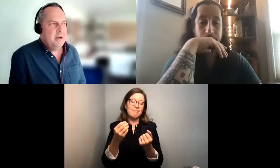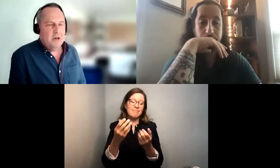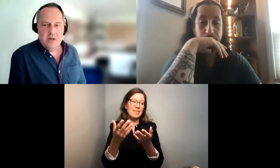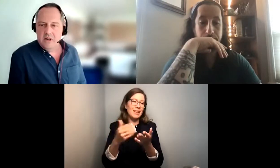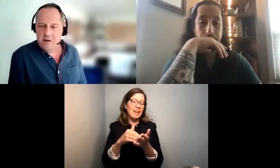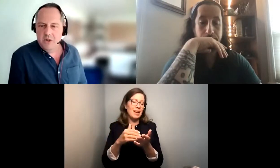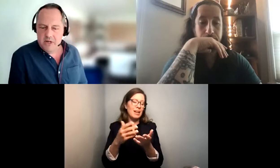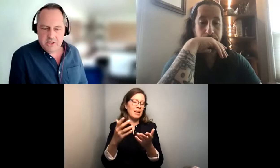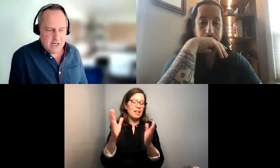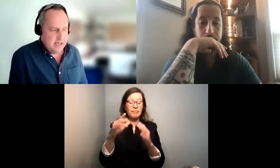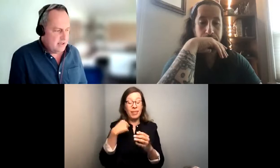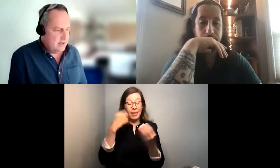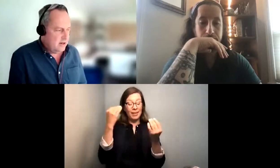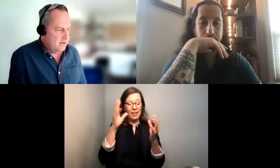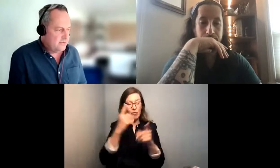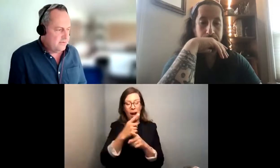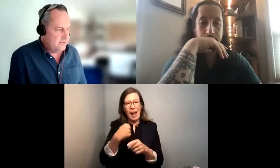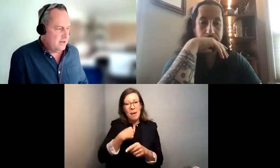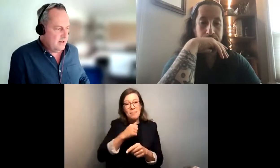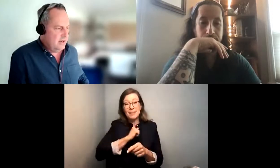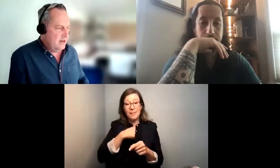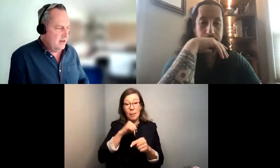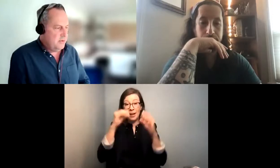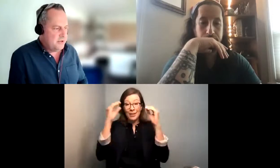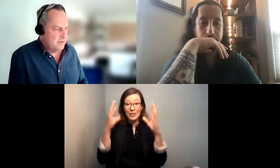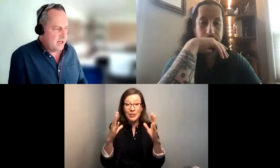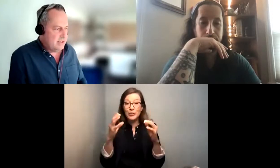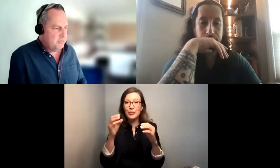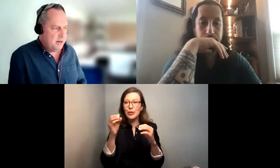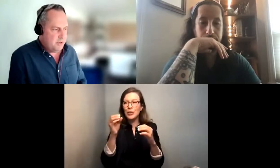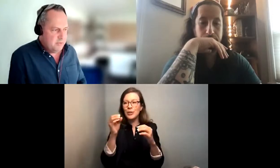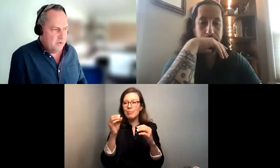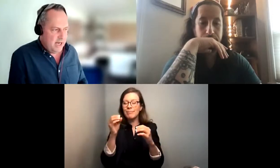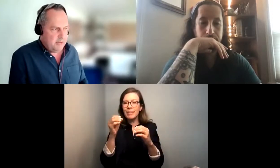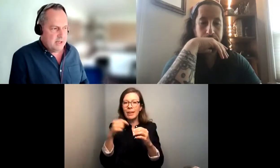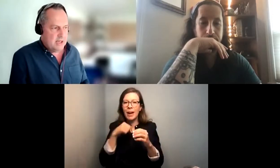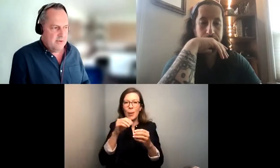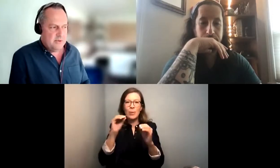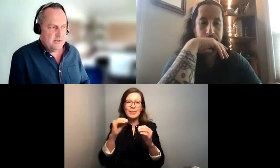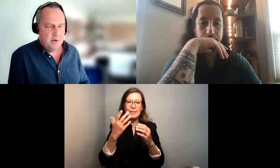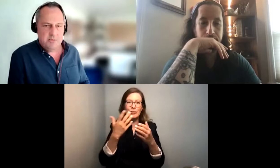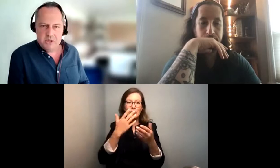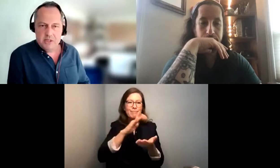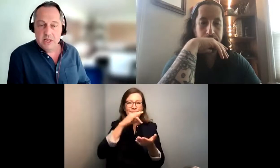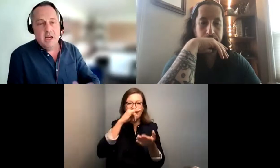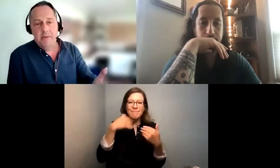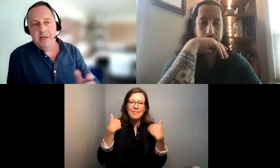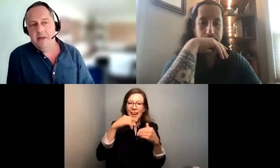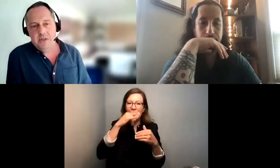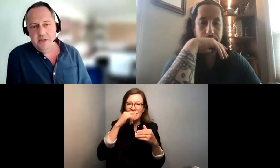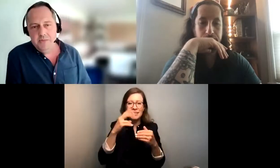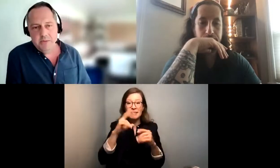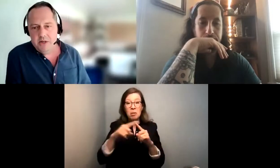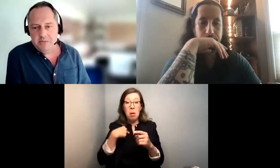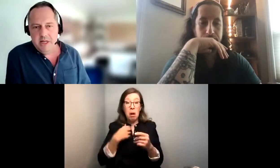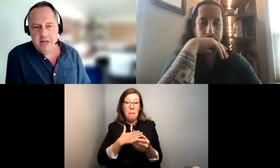yeah. I mean, I'm not an educator of school kids, but I'd be more than happy to give some opportunity. I mean,